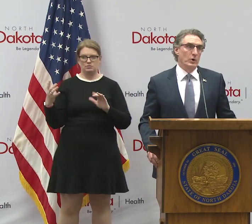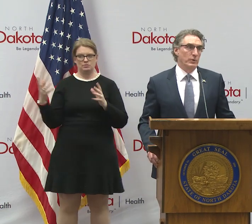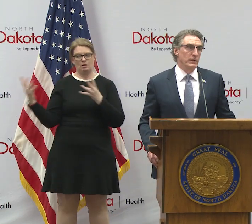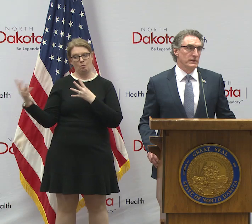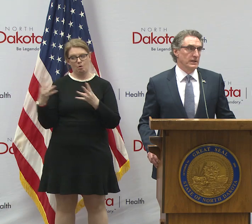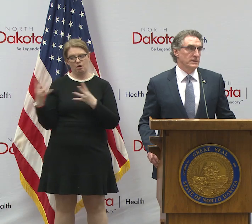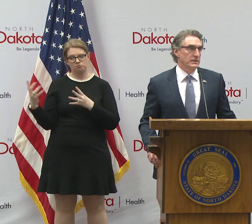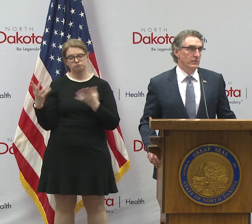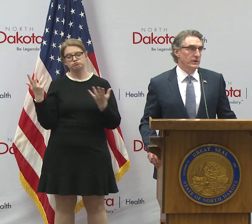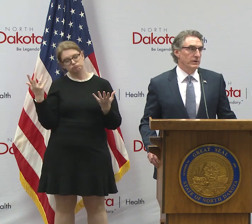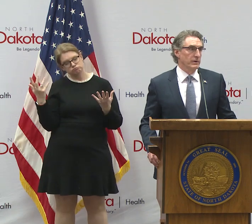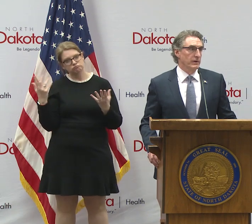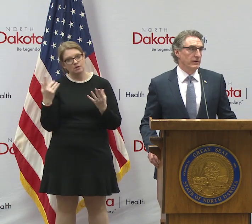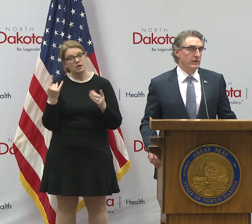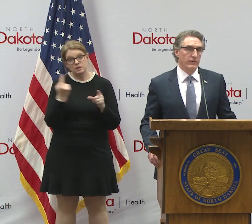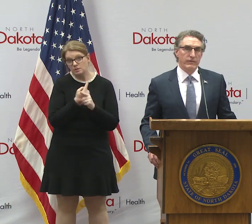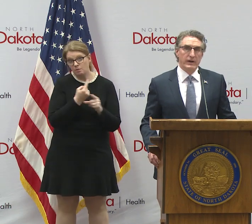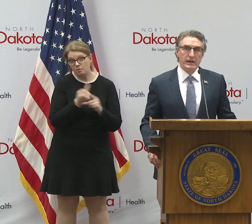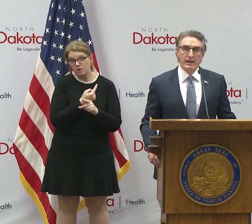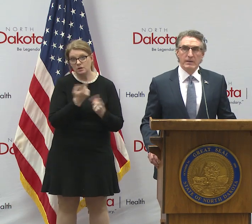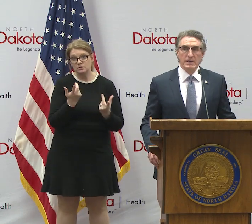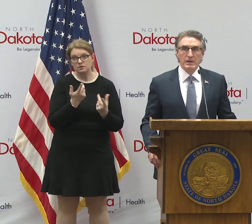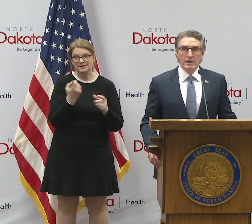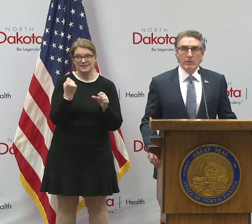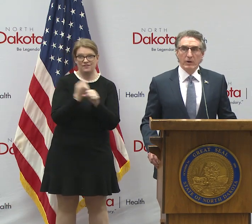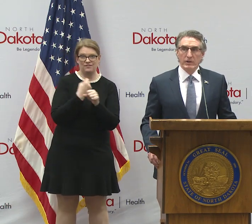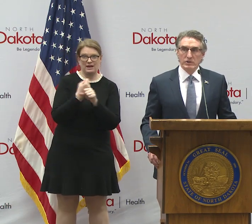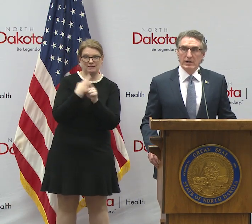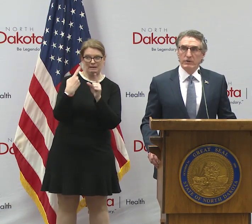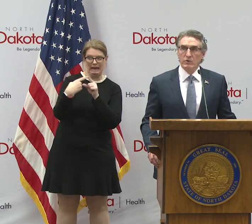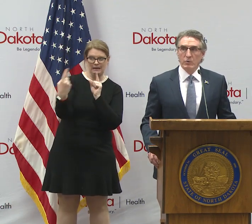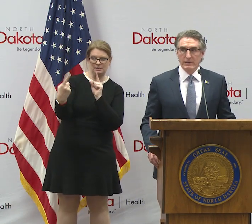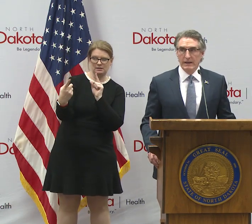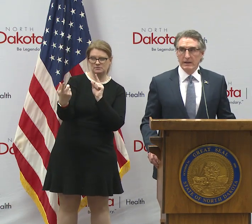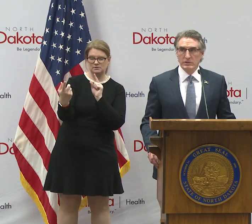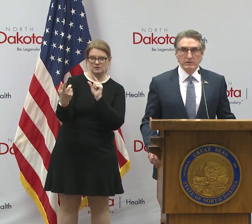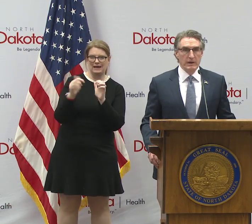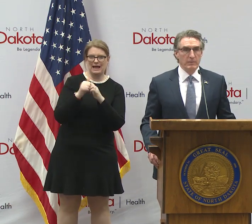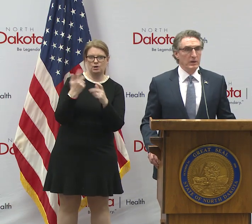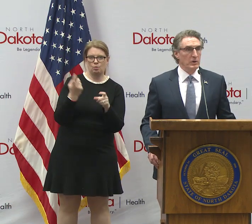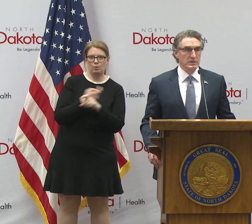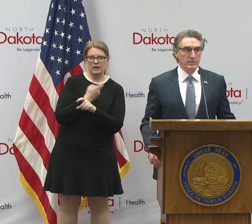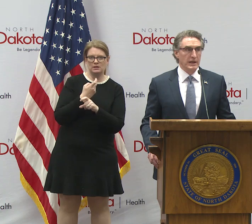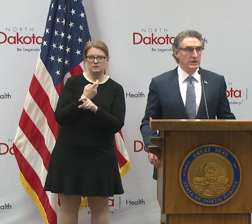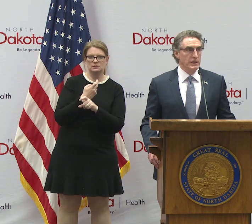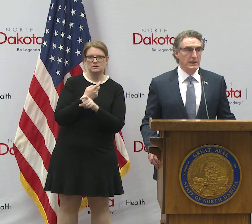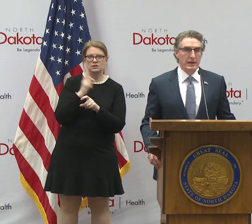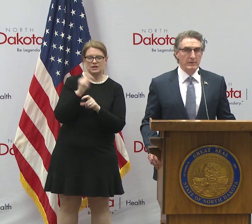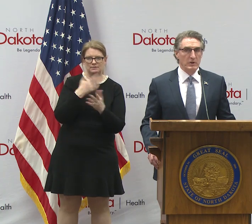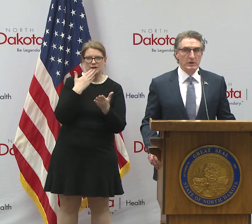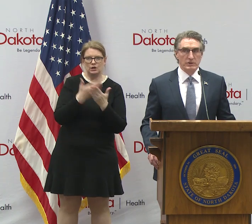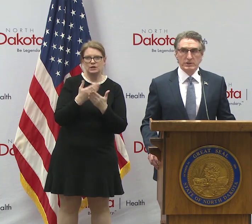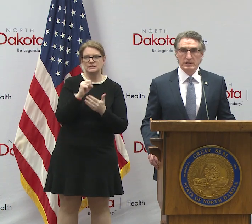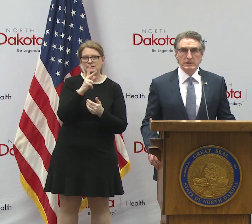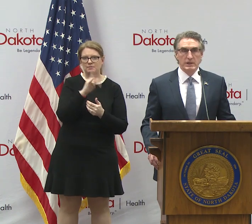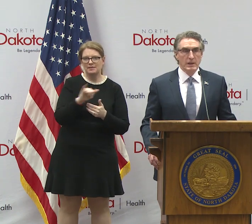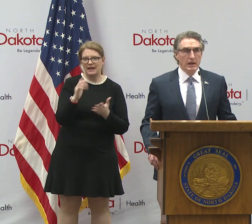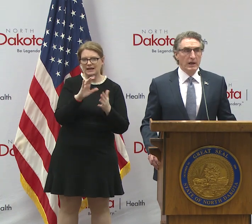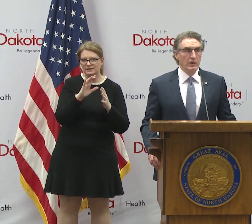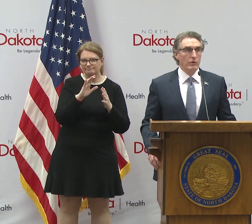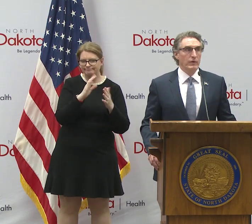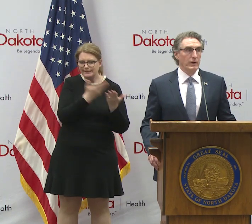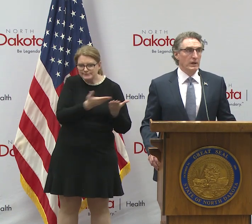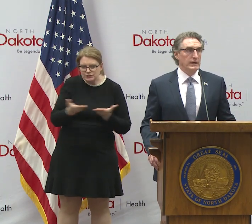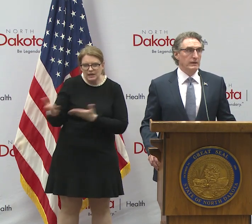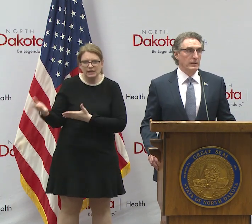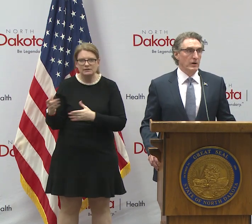that's appropriate in the sense that when you're fighting an enemy, one of the things you have to do to win that is you've got to be good at supply chain, you got to be good at logistics,